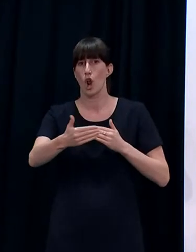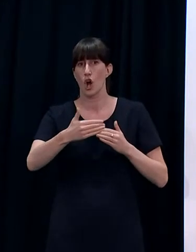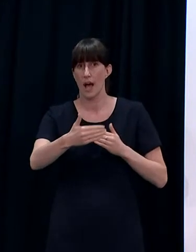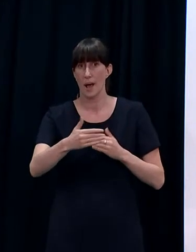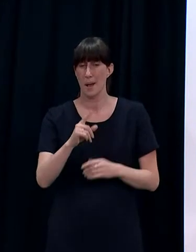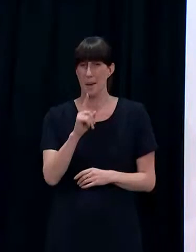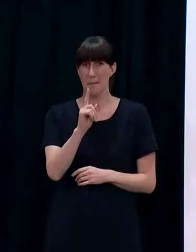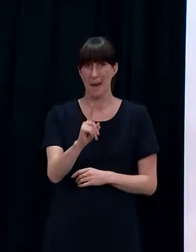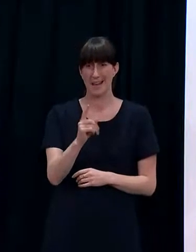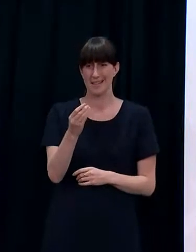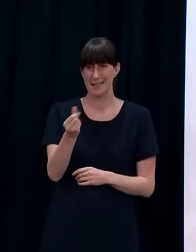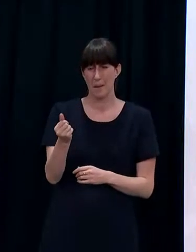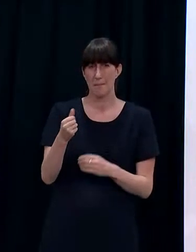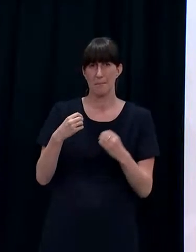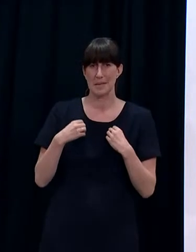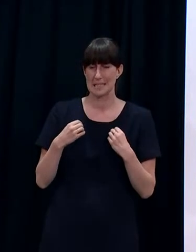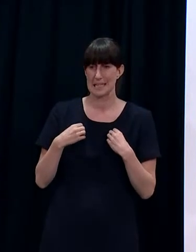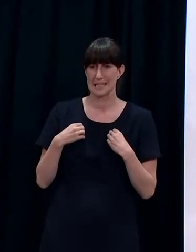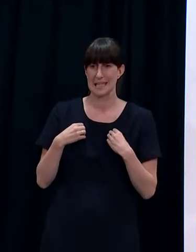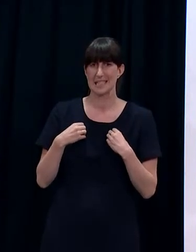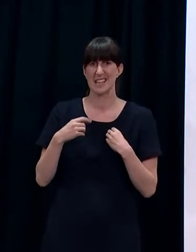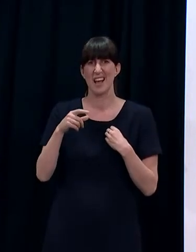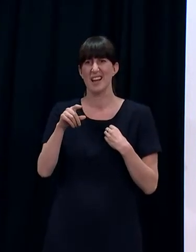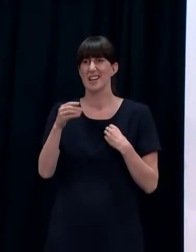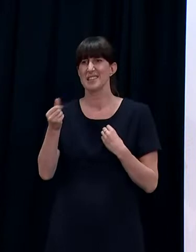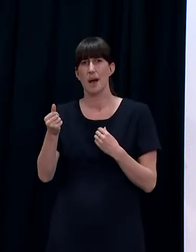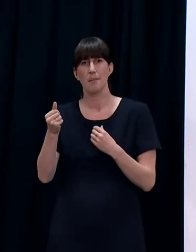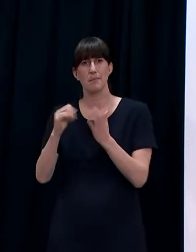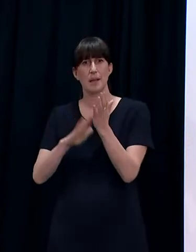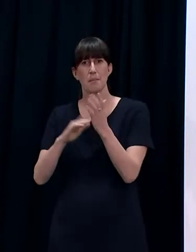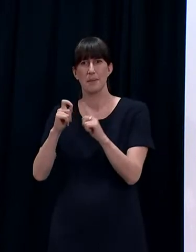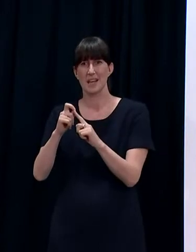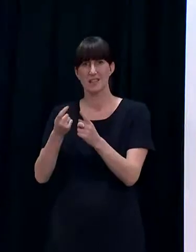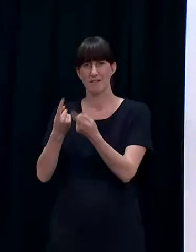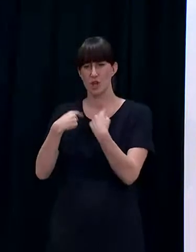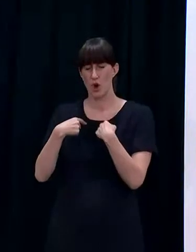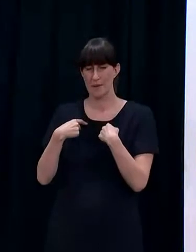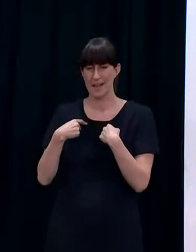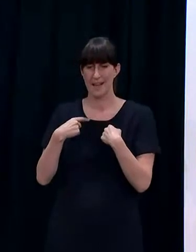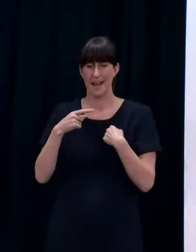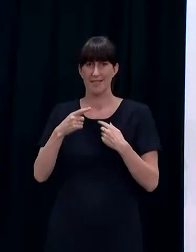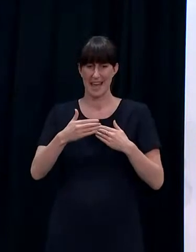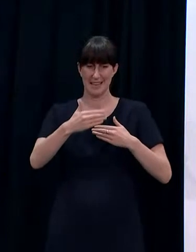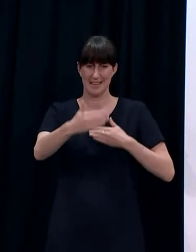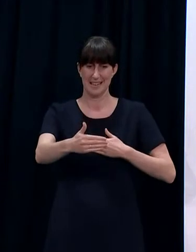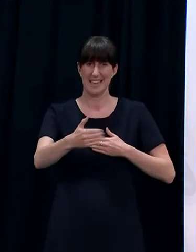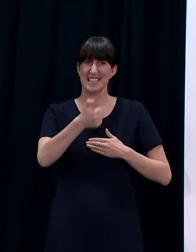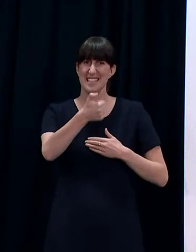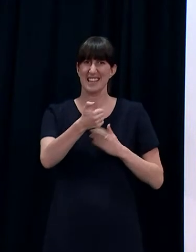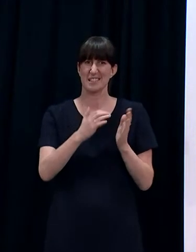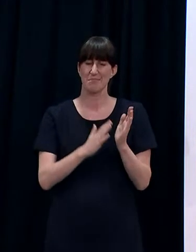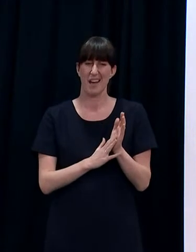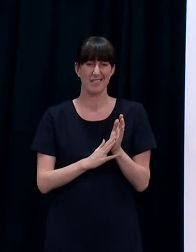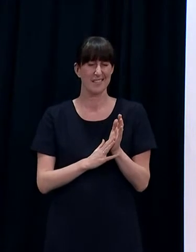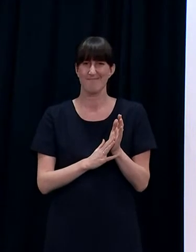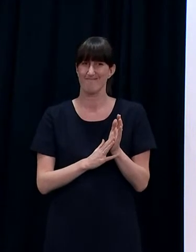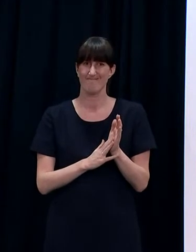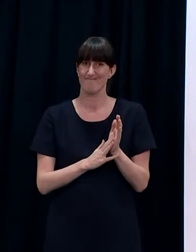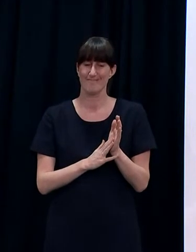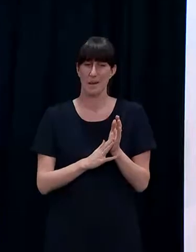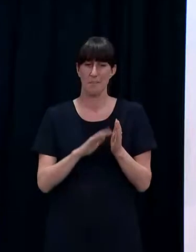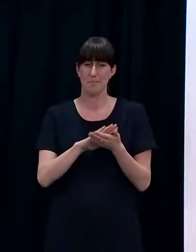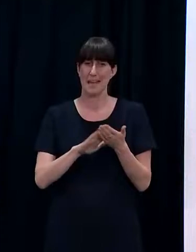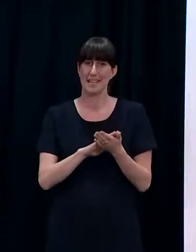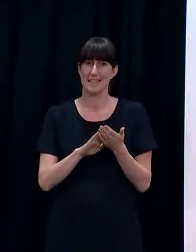of businesses and some of my parliamentary colleagues that this extended period at a higher alert level is overly restricted.